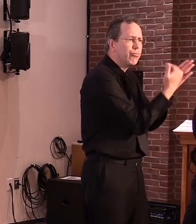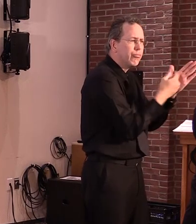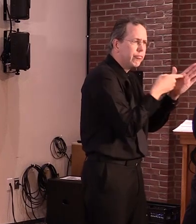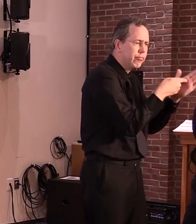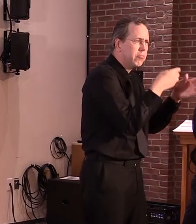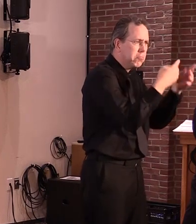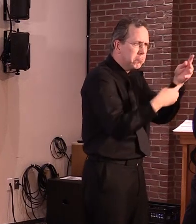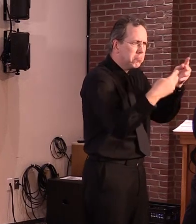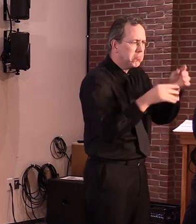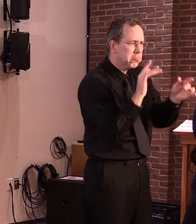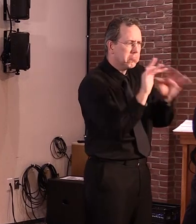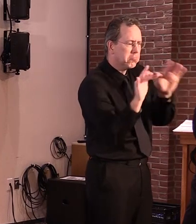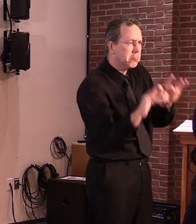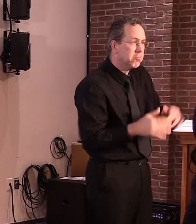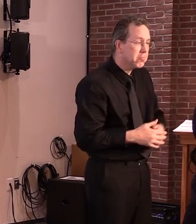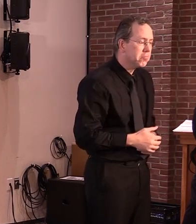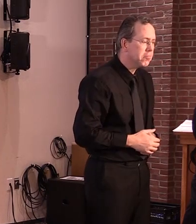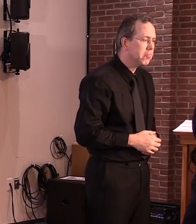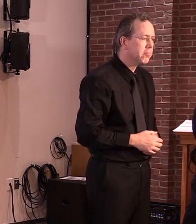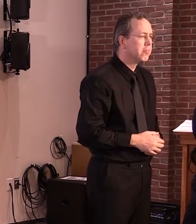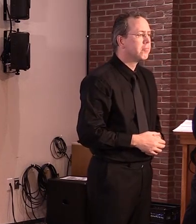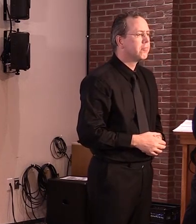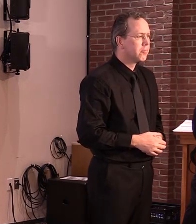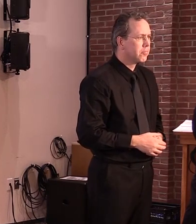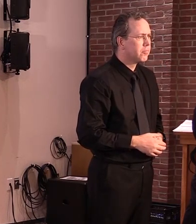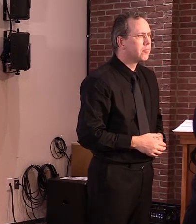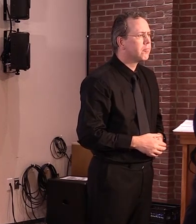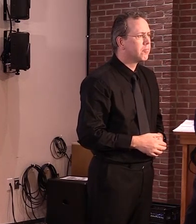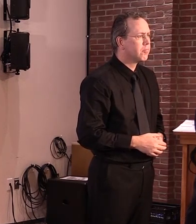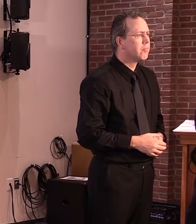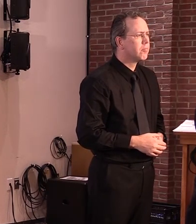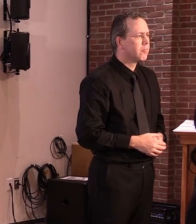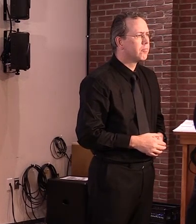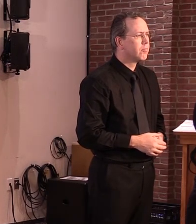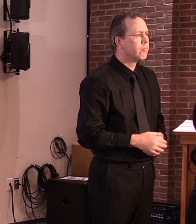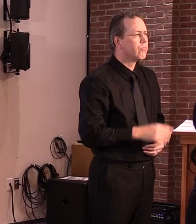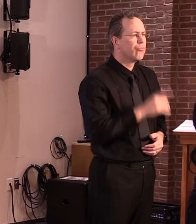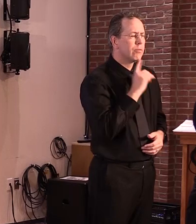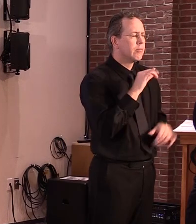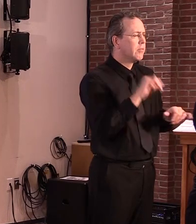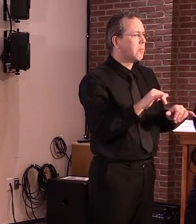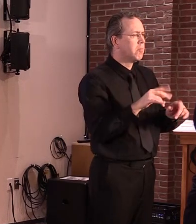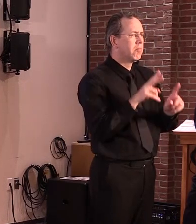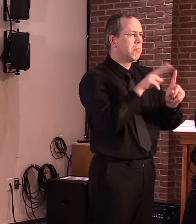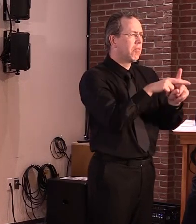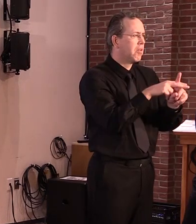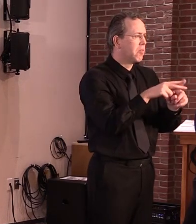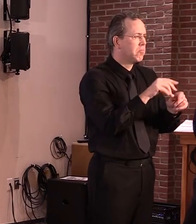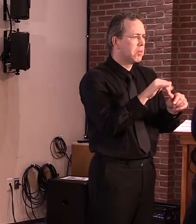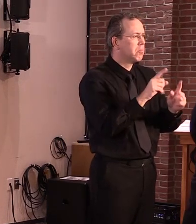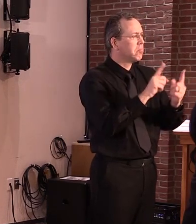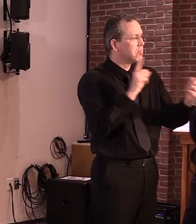the governor said, we really just want you to maintain some distance and, keep yourselves safe.